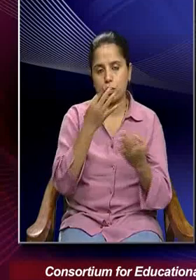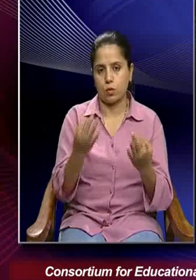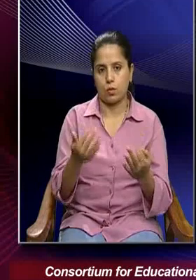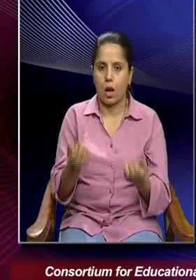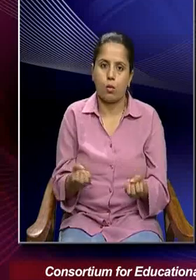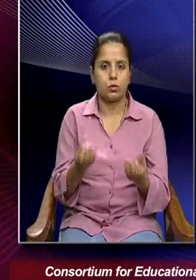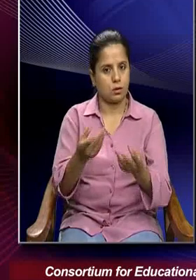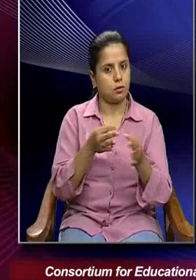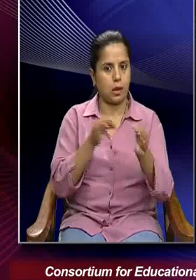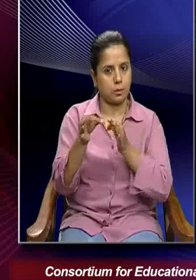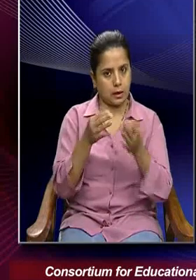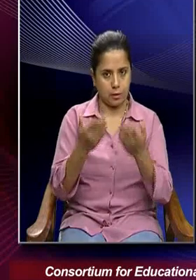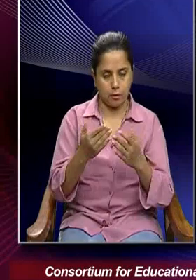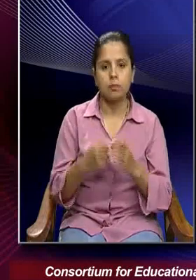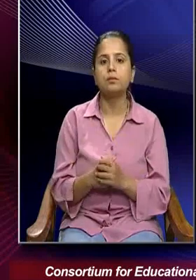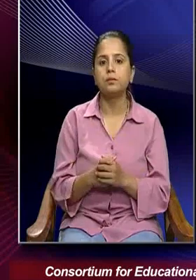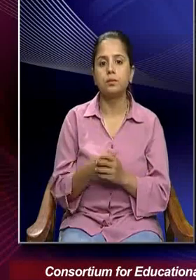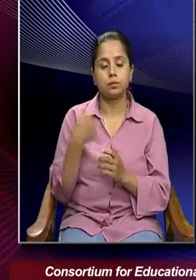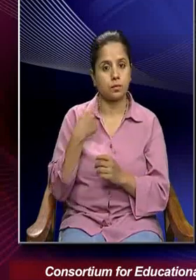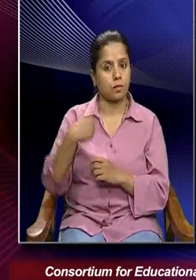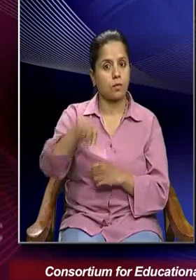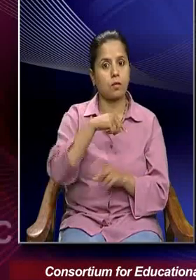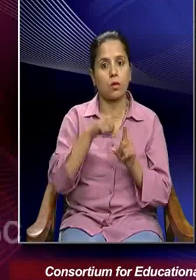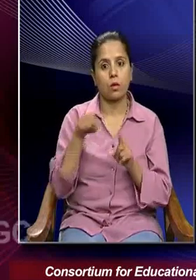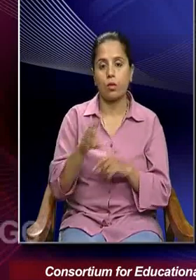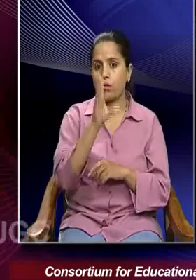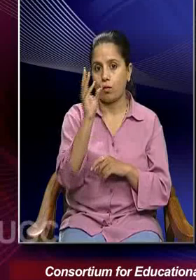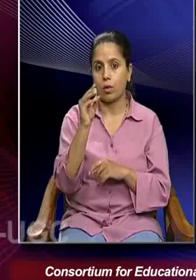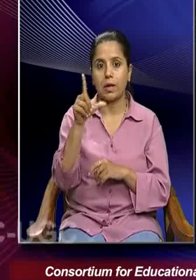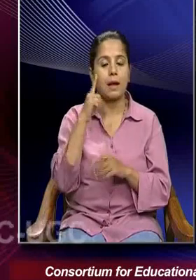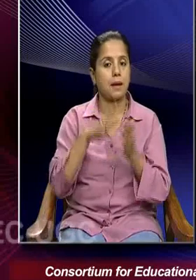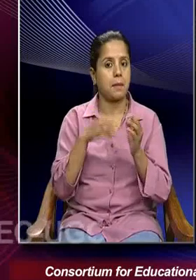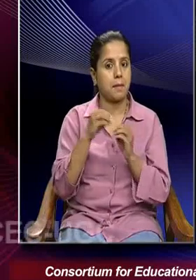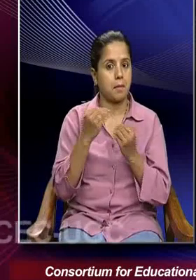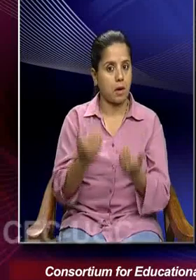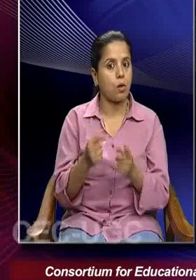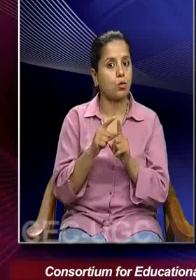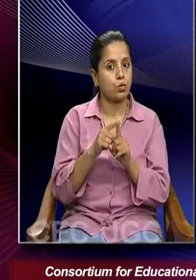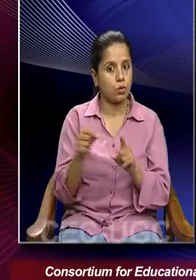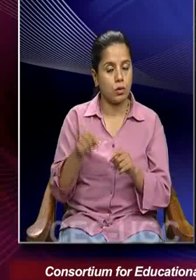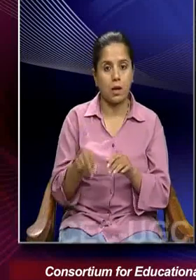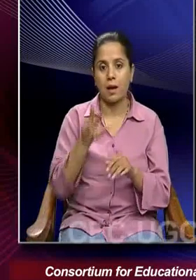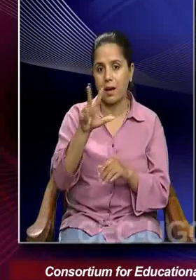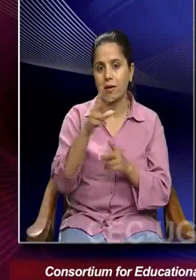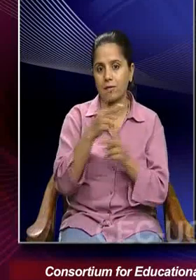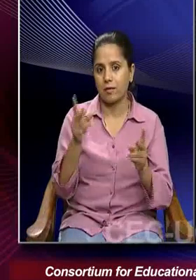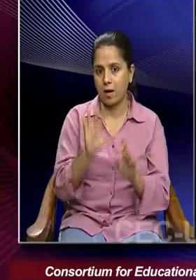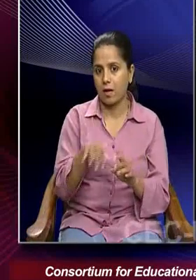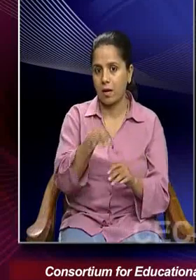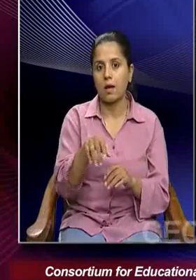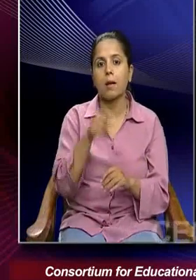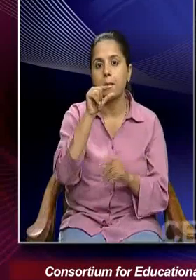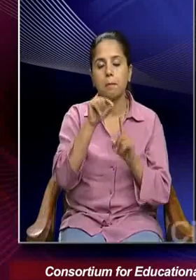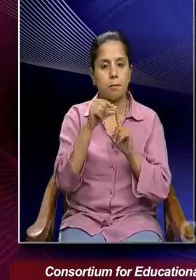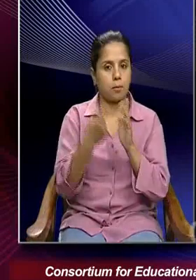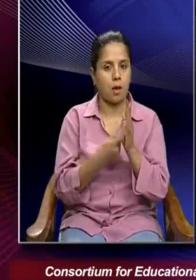begin. We will be doing the 4th limb in this 8-fold path, which is